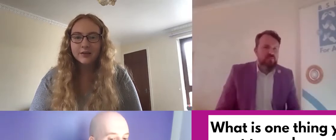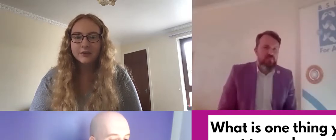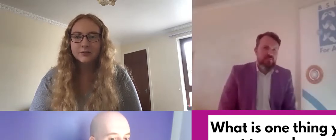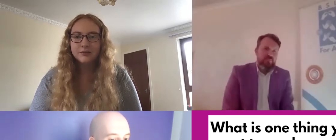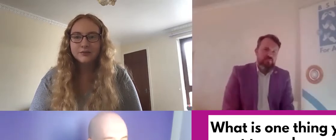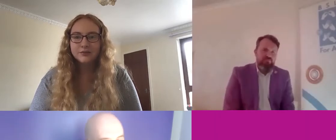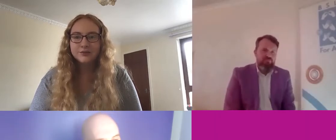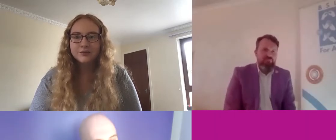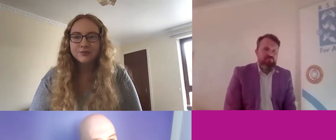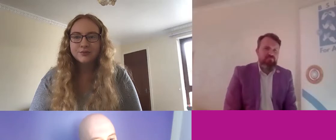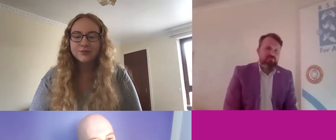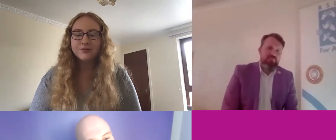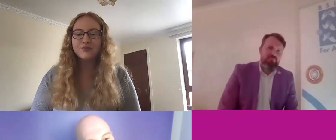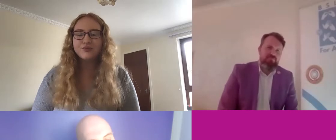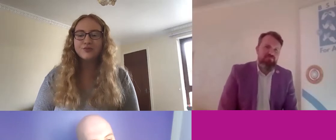change tomorrow?